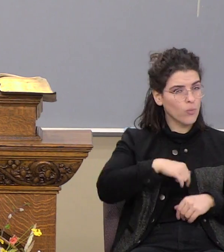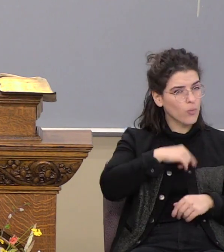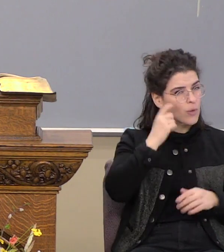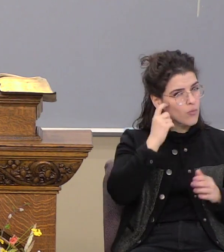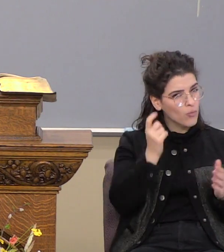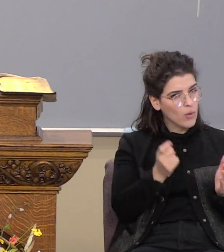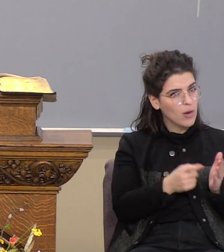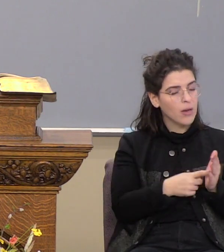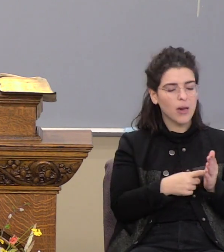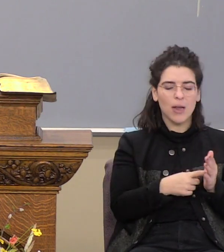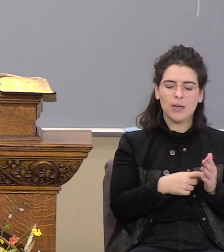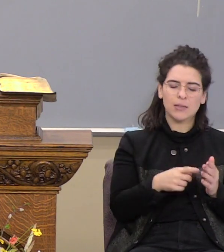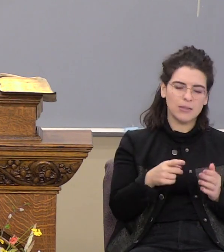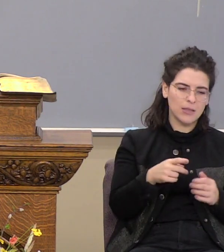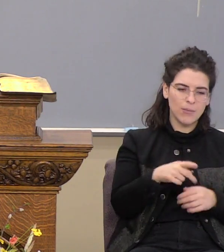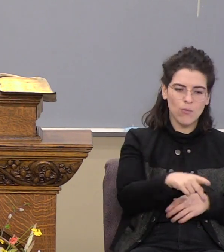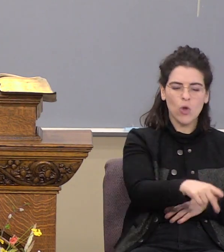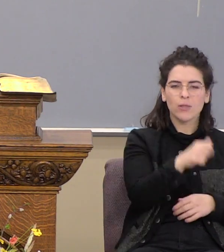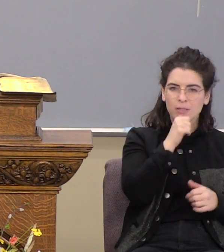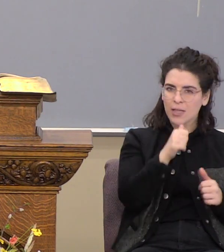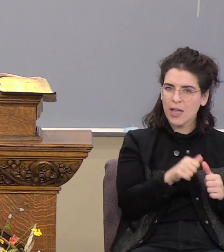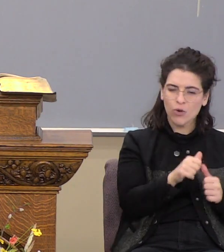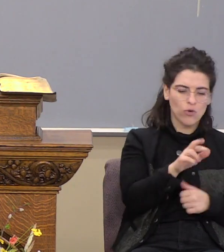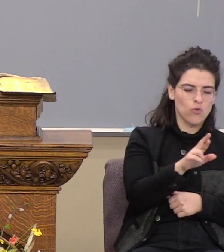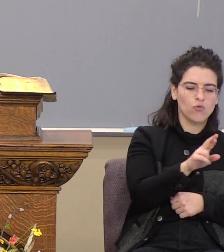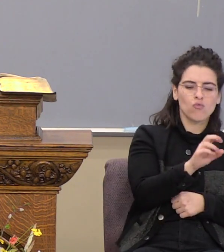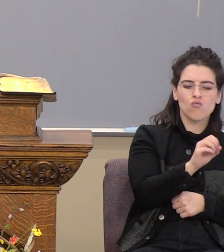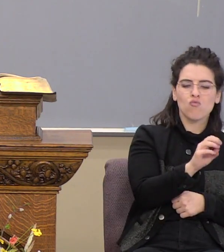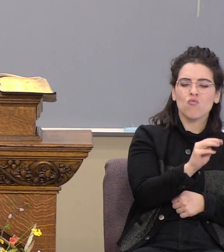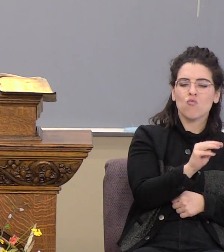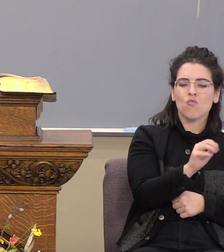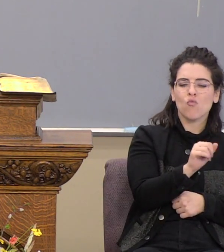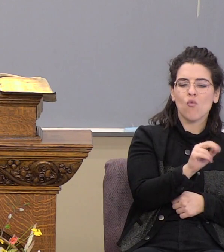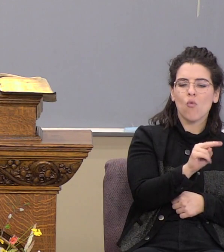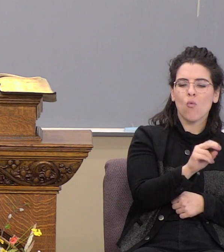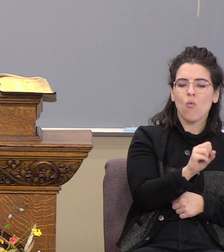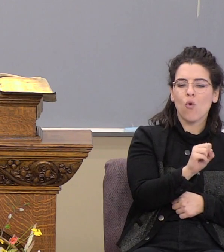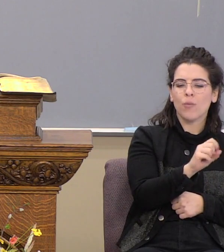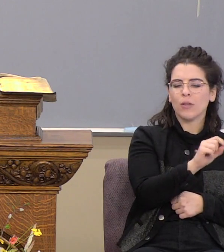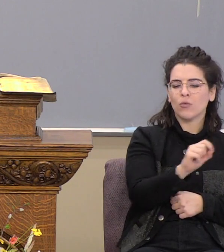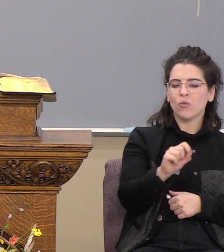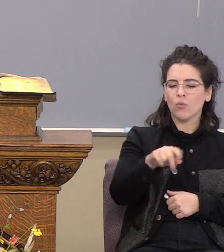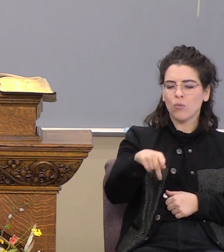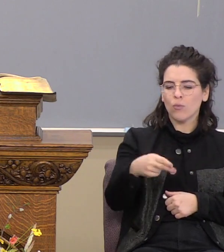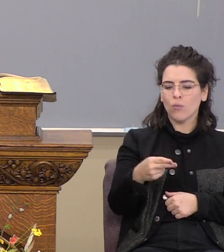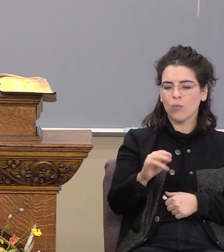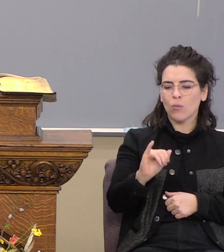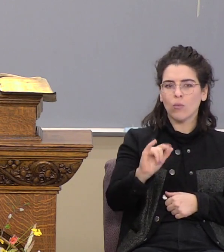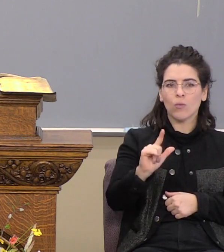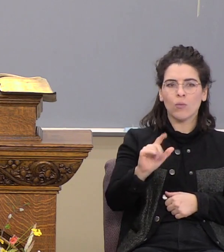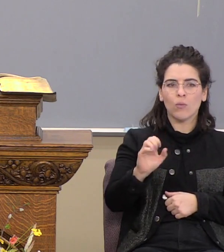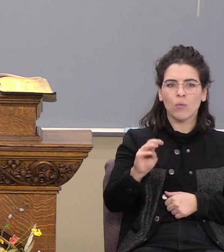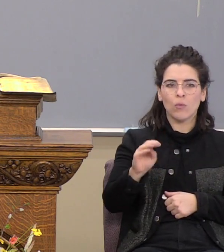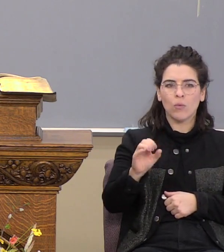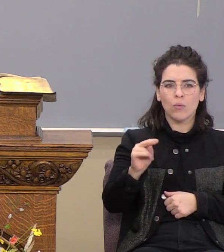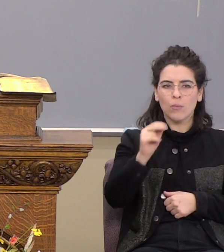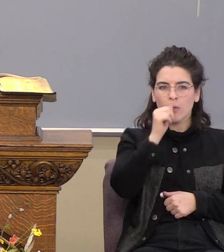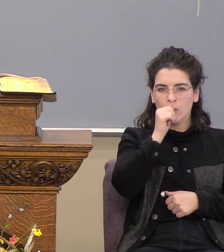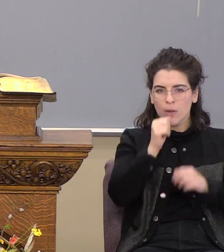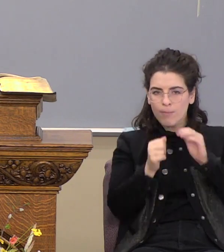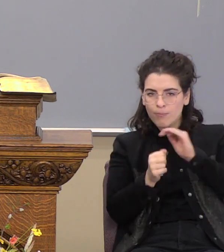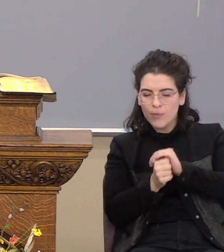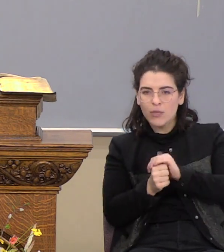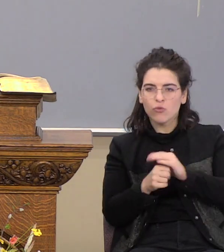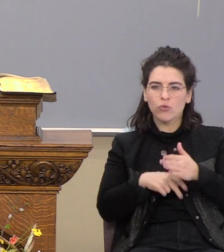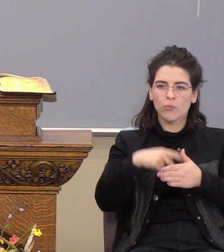the epistles of Paul, Romans through Philemon. This is a mystery program. This is a period of time